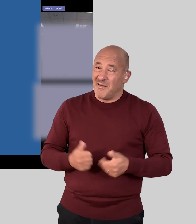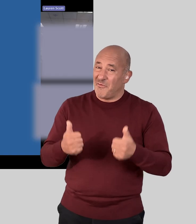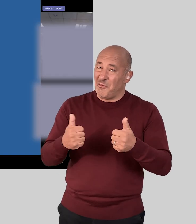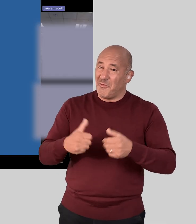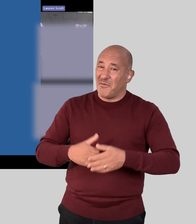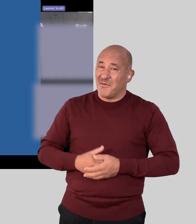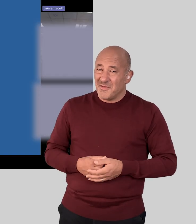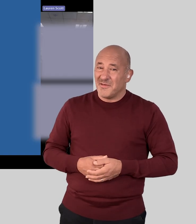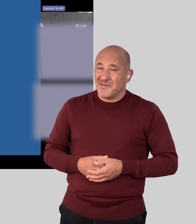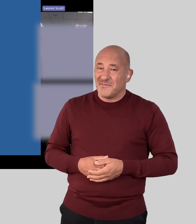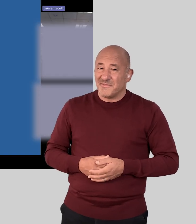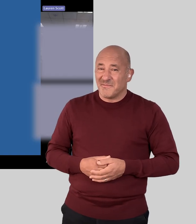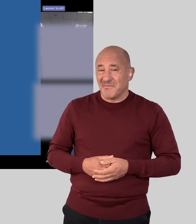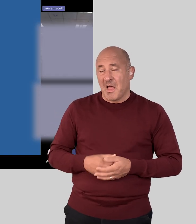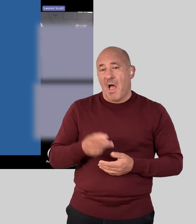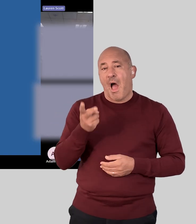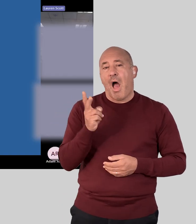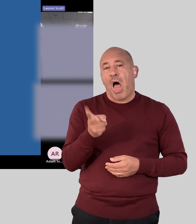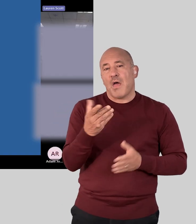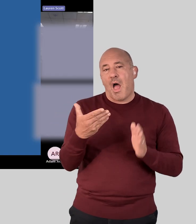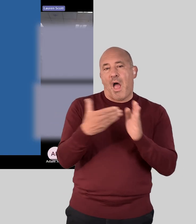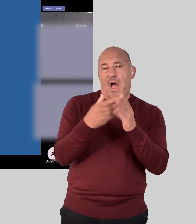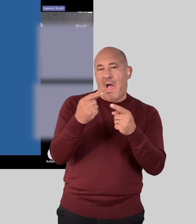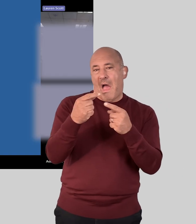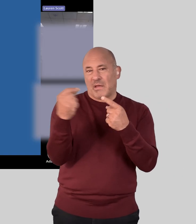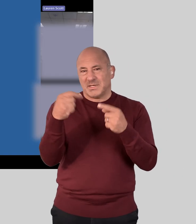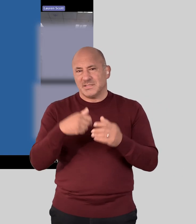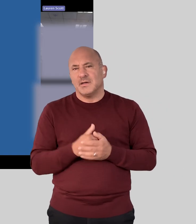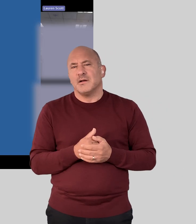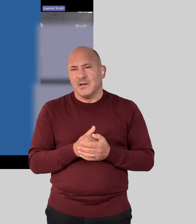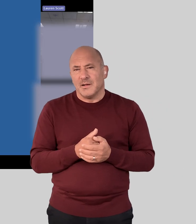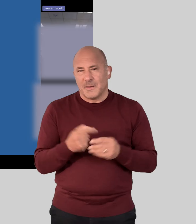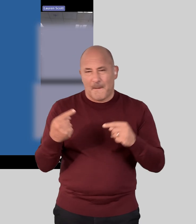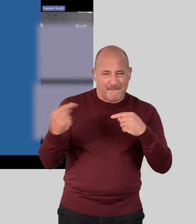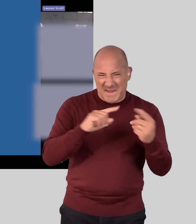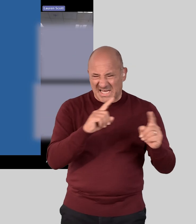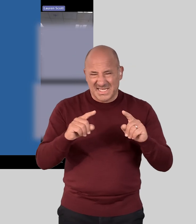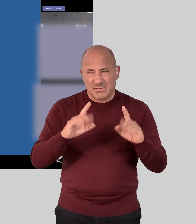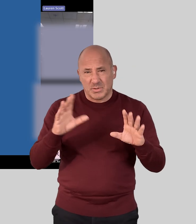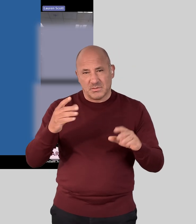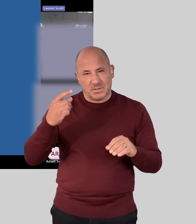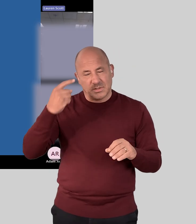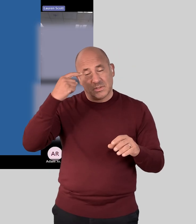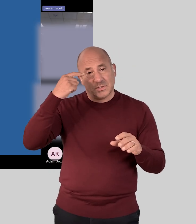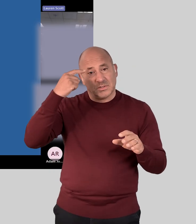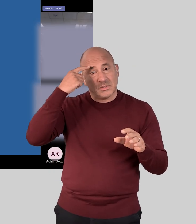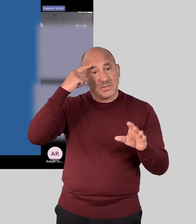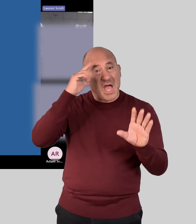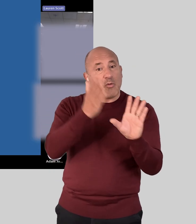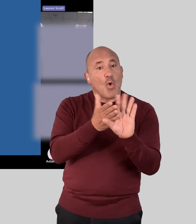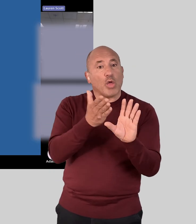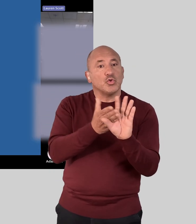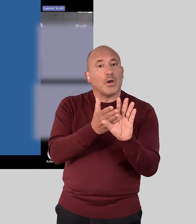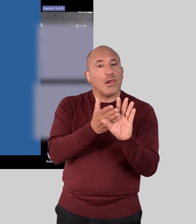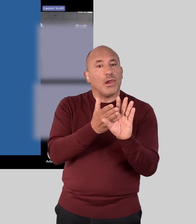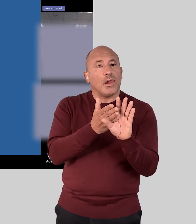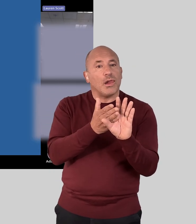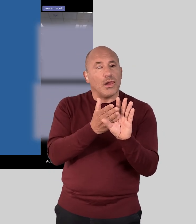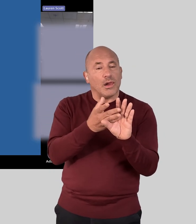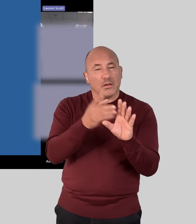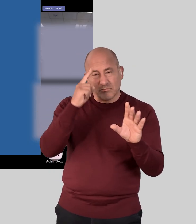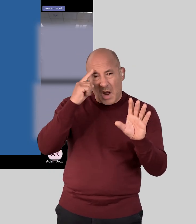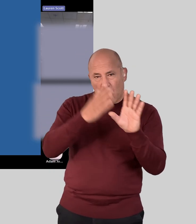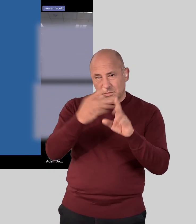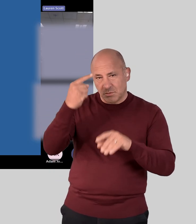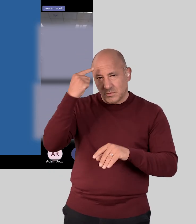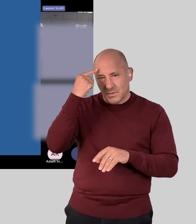Yeah, that's really cool. And another kind of element within all of this is kind of, yeah, like the psychological parts of battling